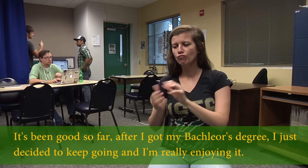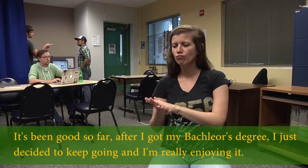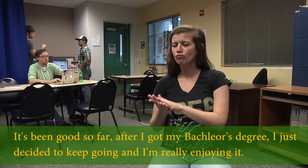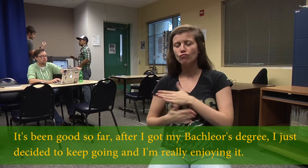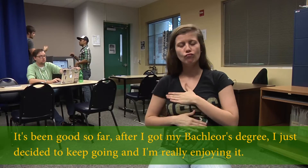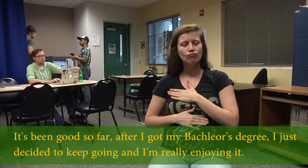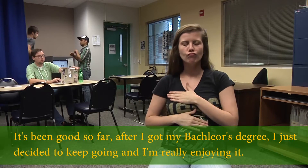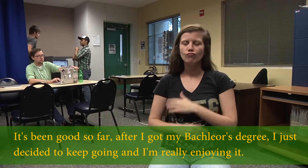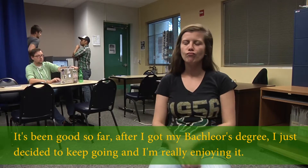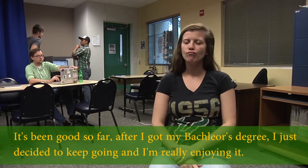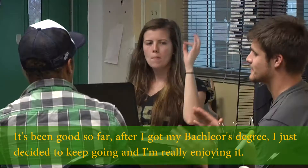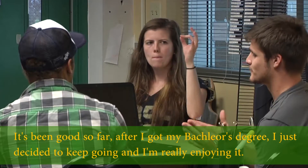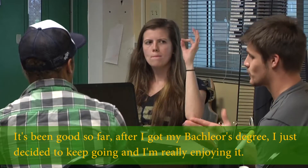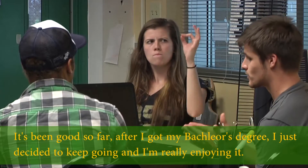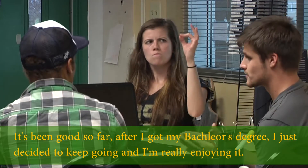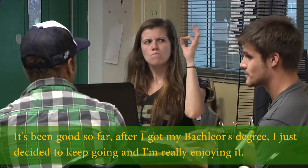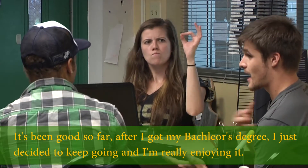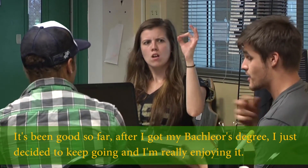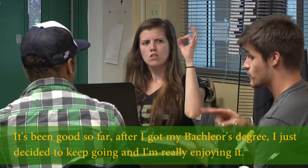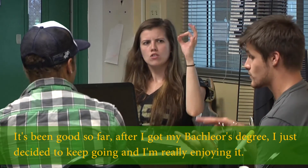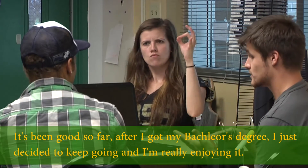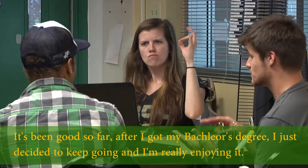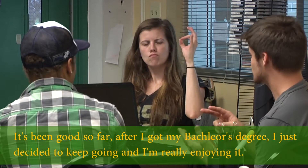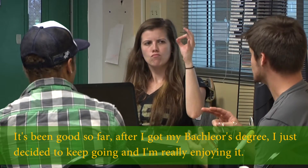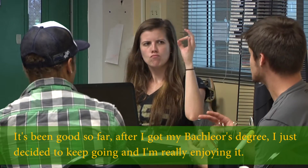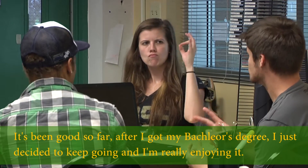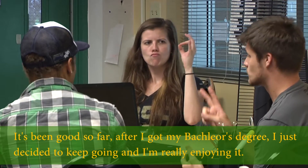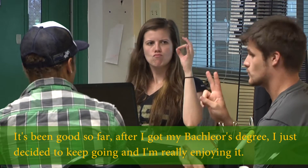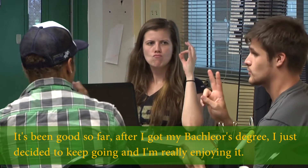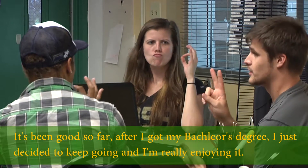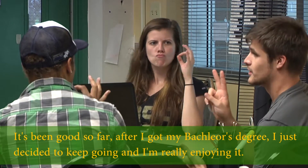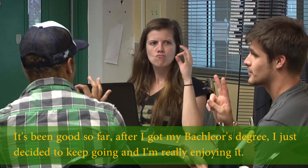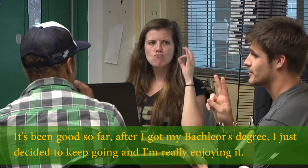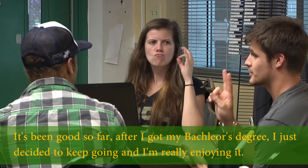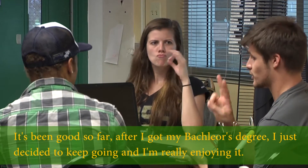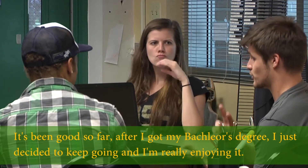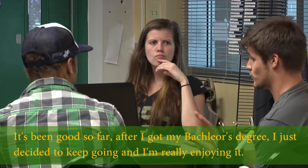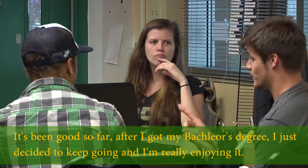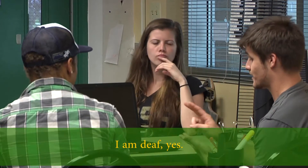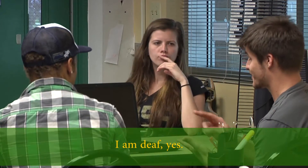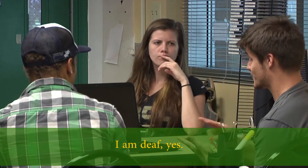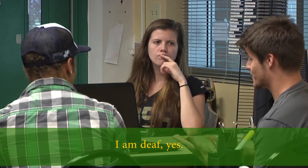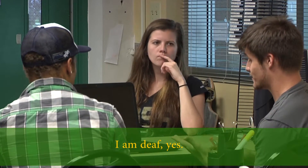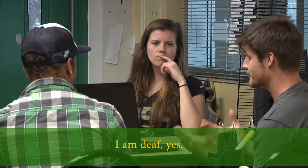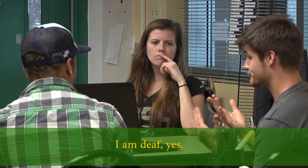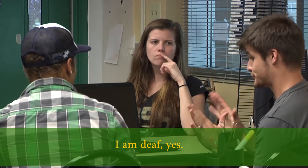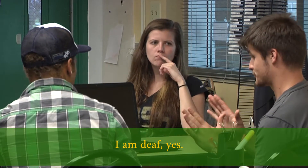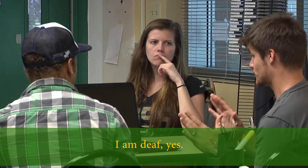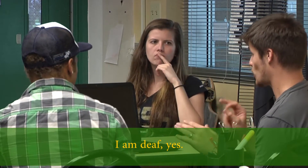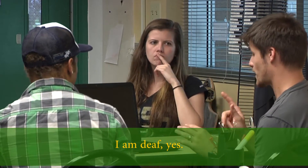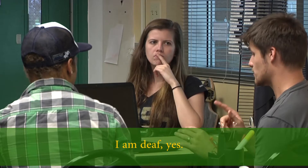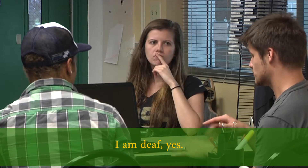far. After I got my bachelor's degree, I just decided to keep going and I'm really enjoying it. I am Deaf, yes.